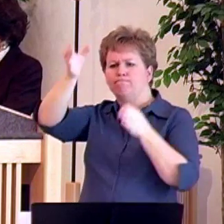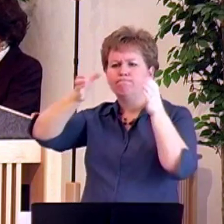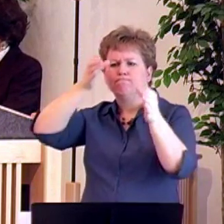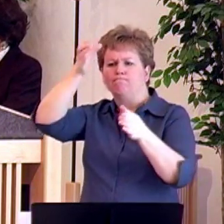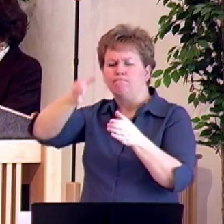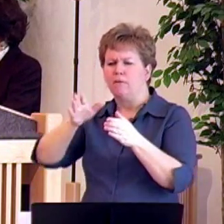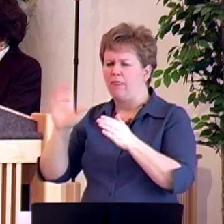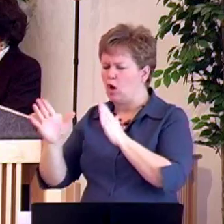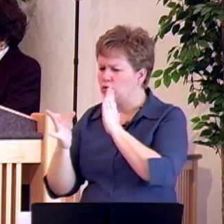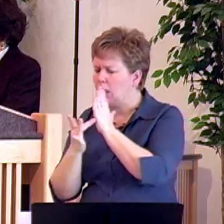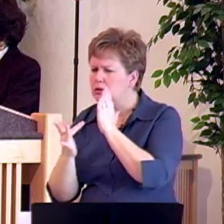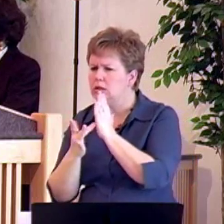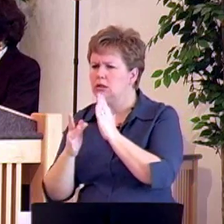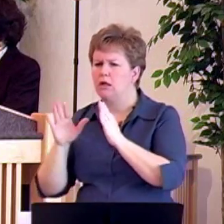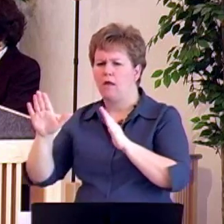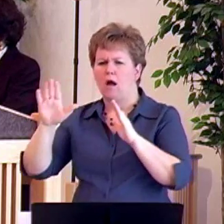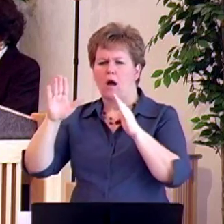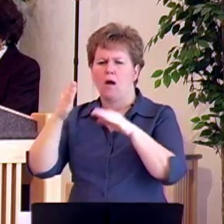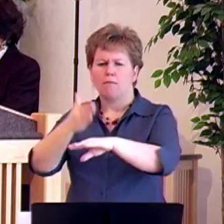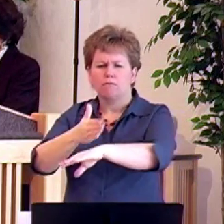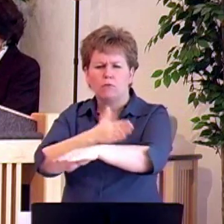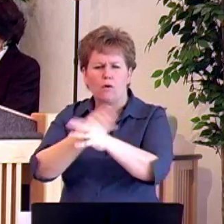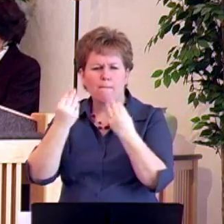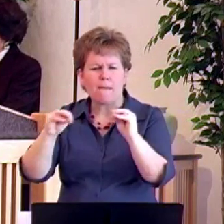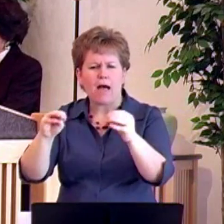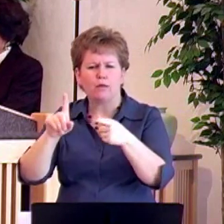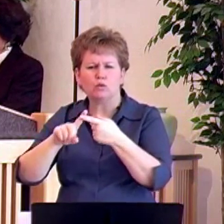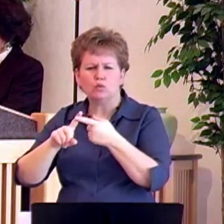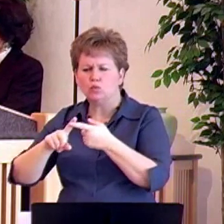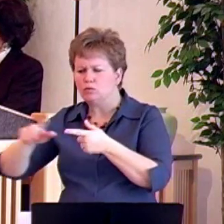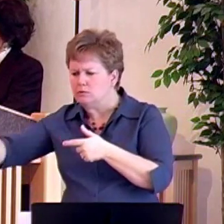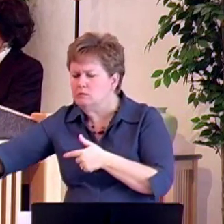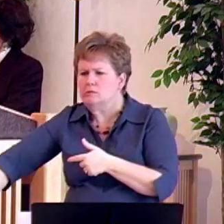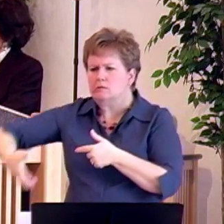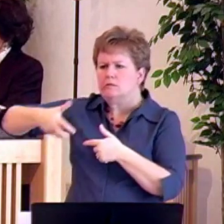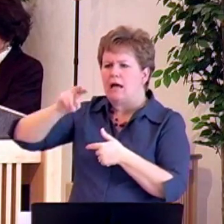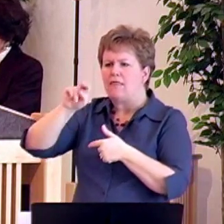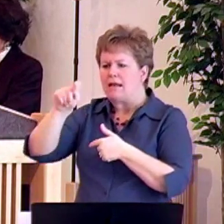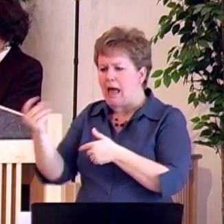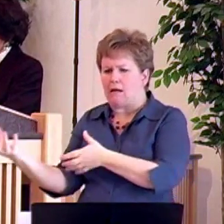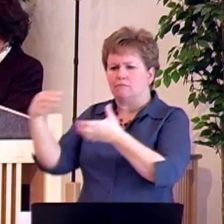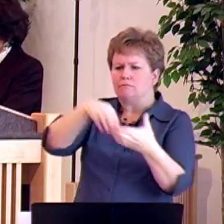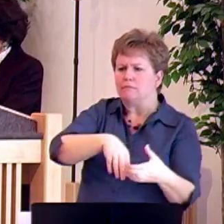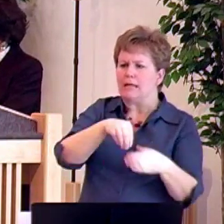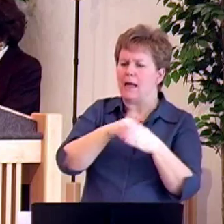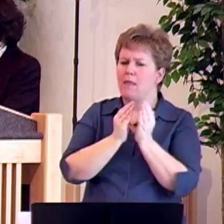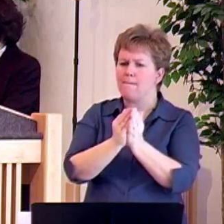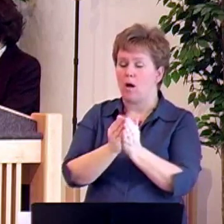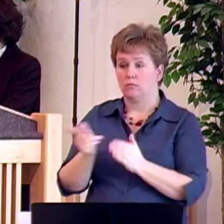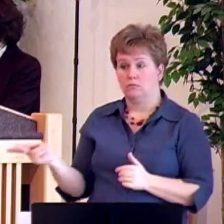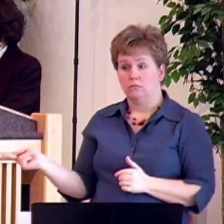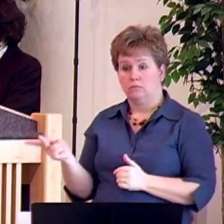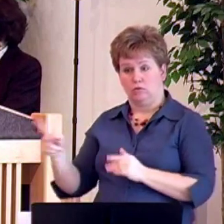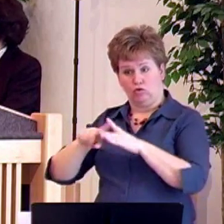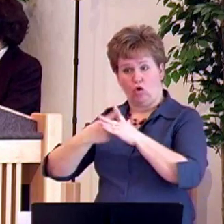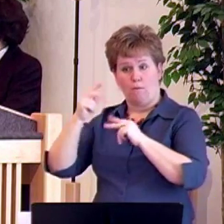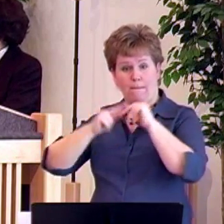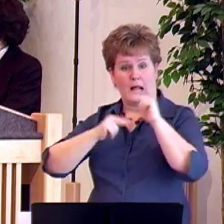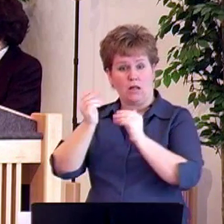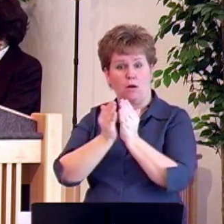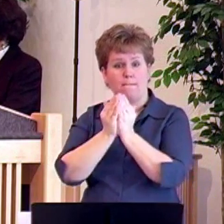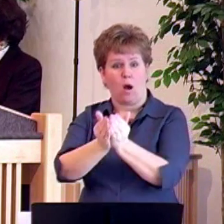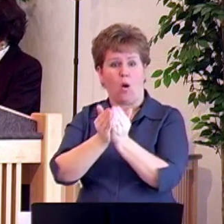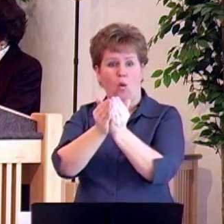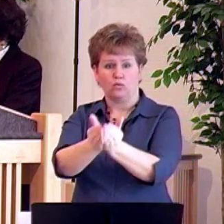superior techniques and greatly improved methods of steaming the boards, Jesus and Zebedee began to build boats of a